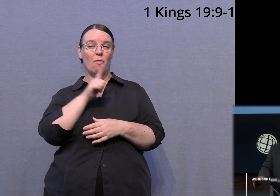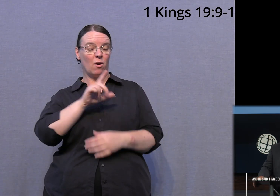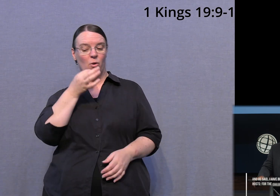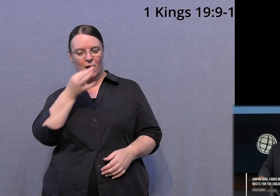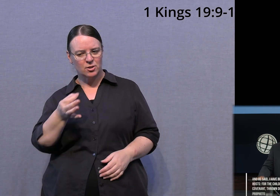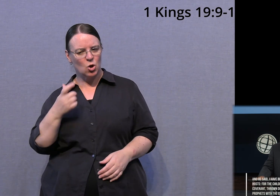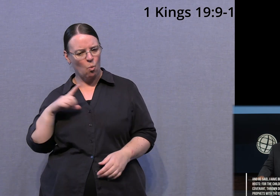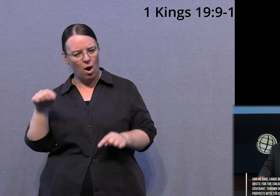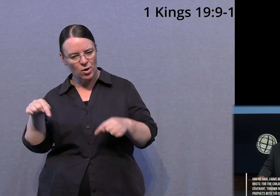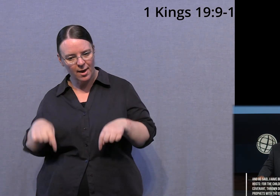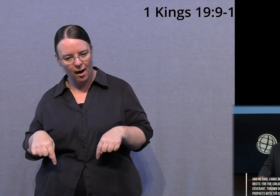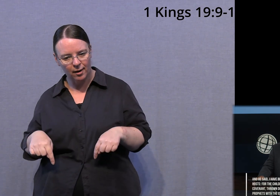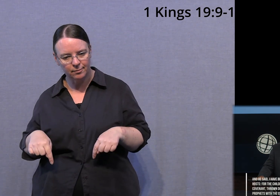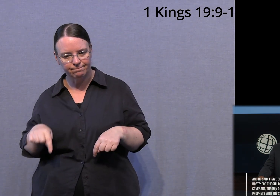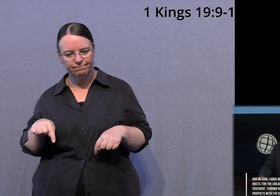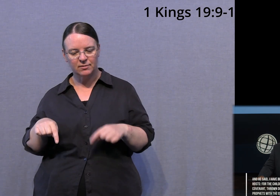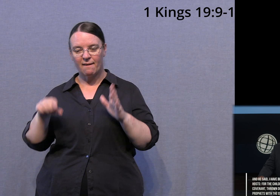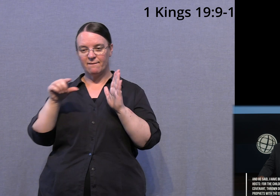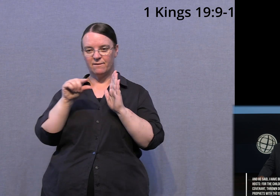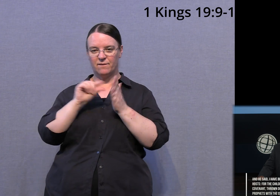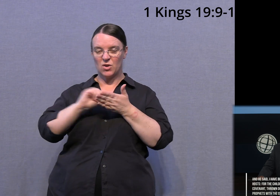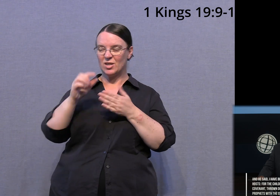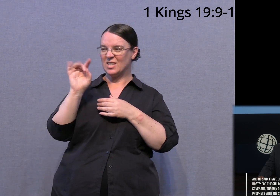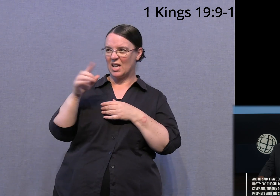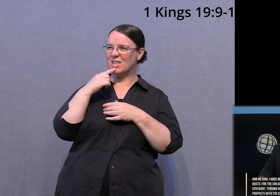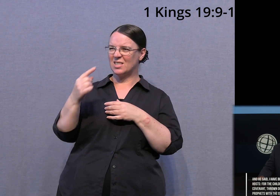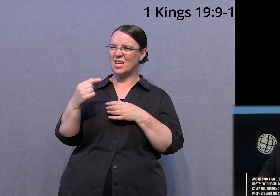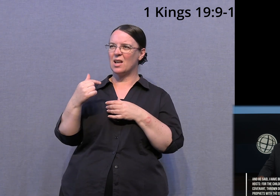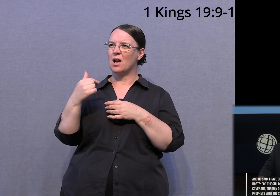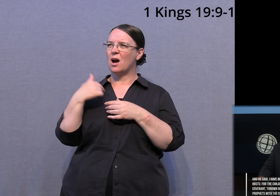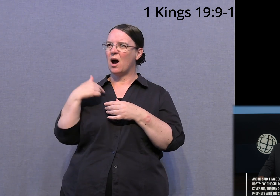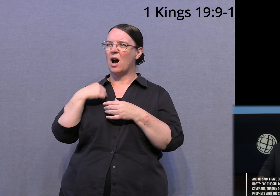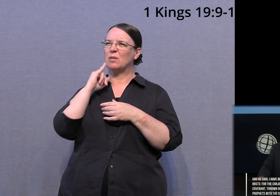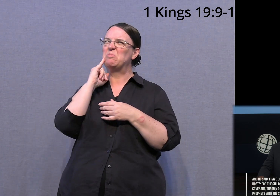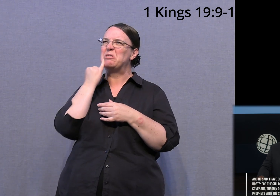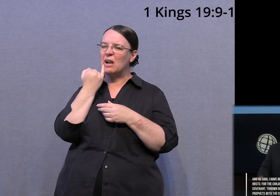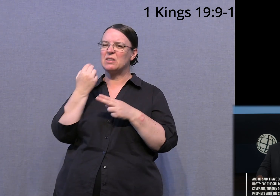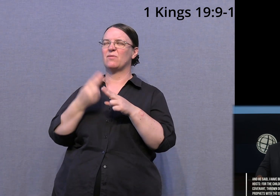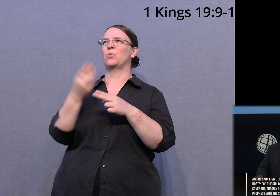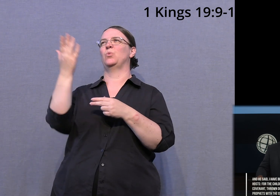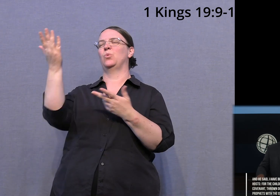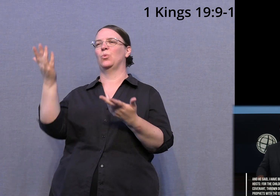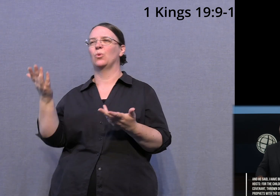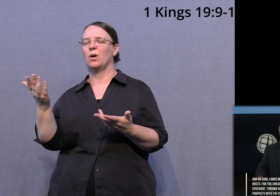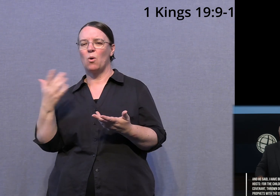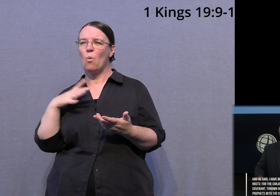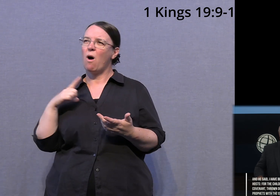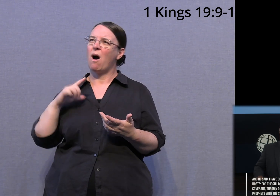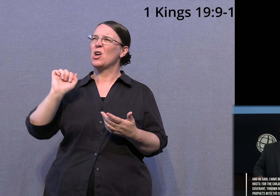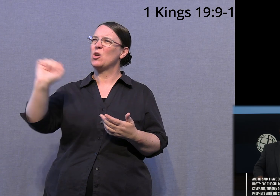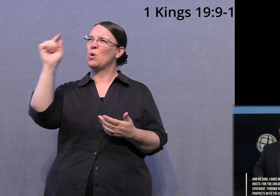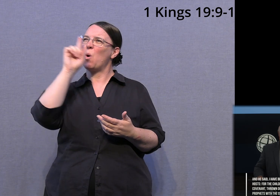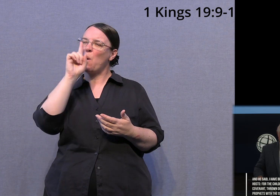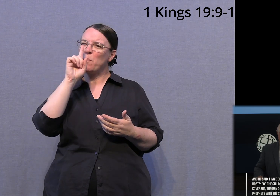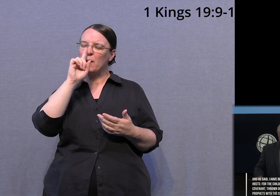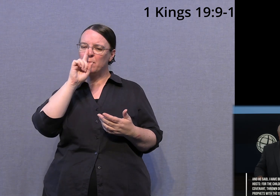Elijah? And he said, verse 10, I've been very jealous for the Lord God of hosts, for the children of Israel have forsaken thy covenant, thrown